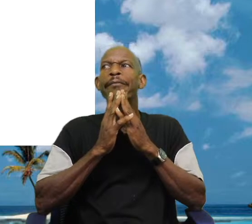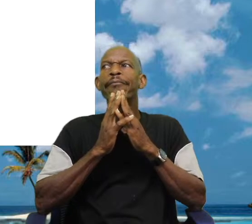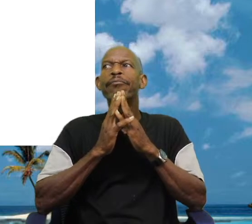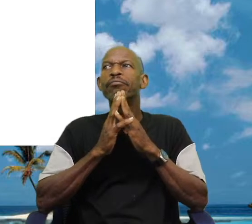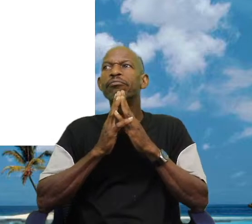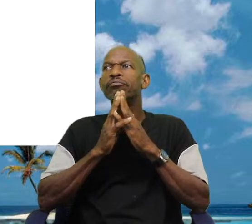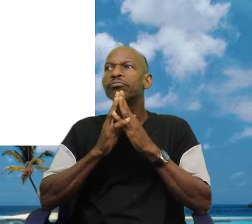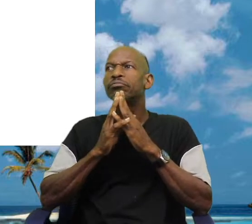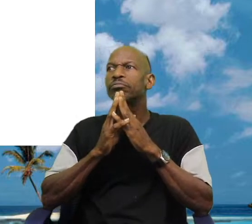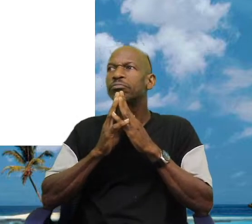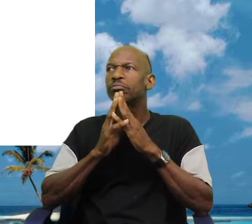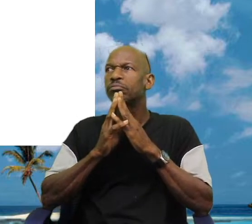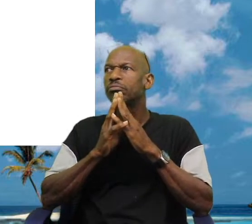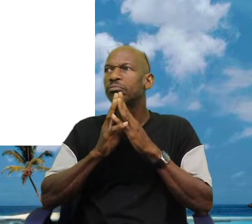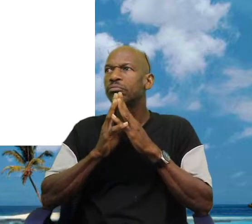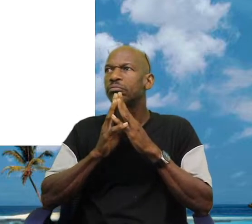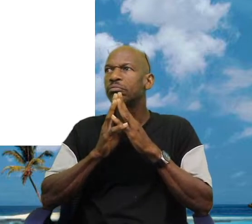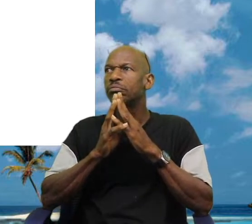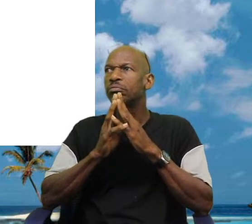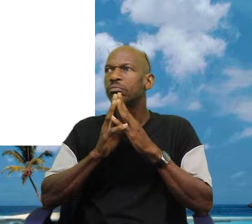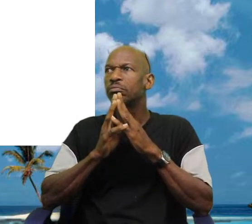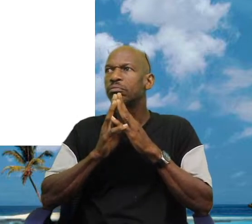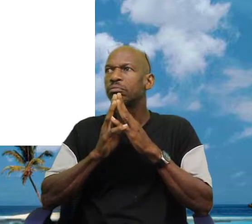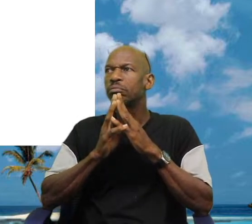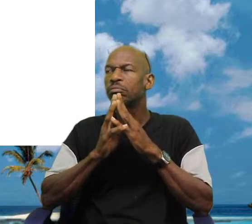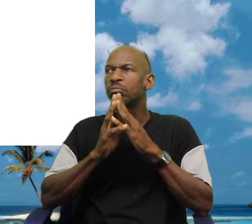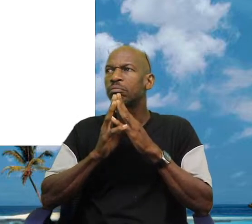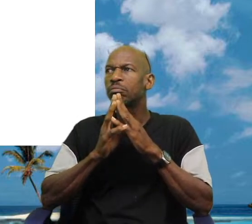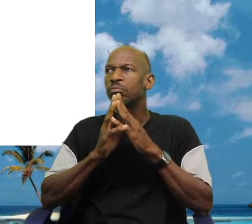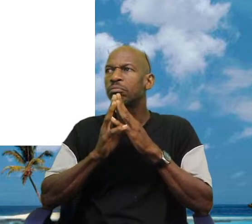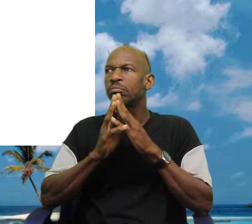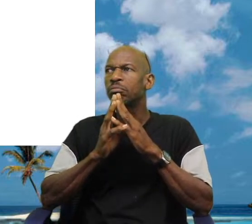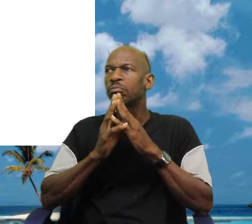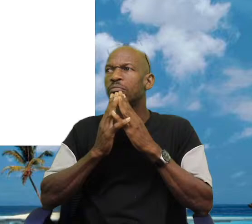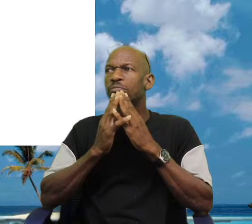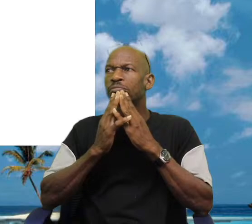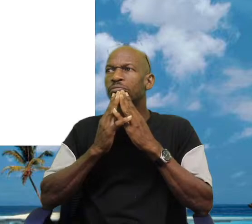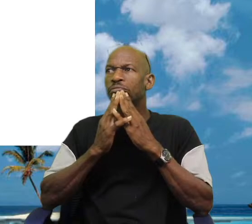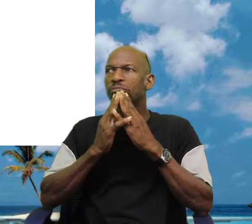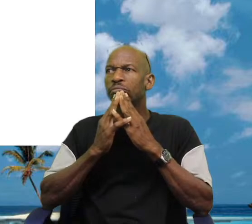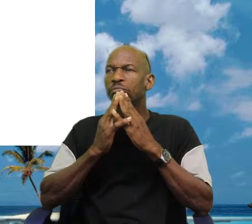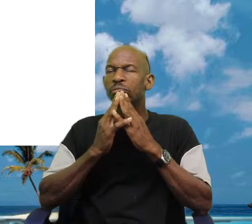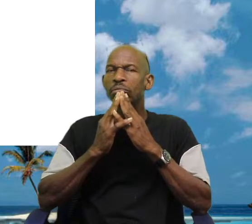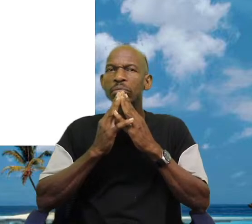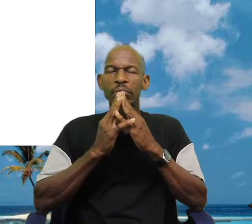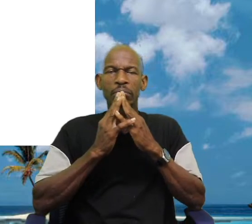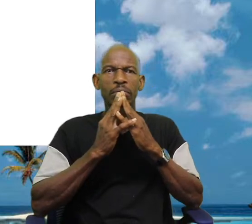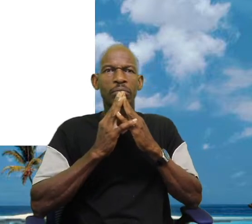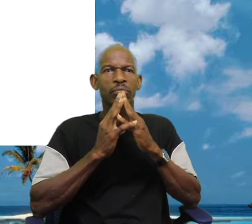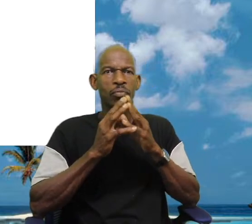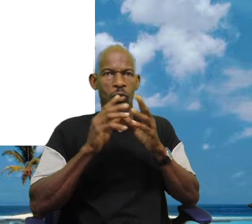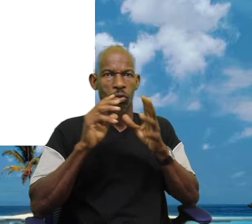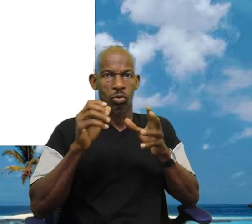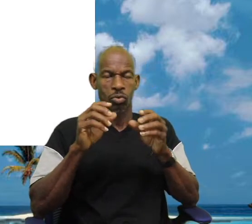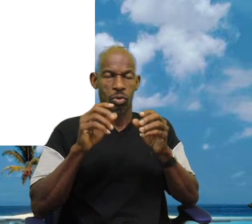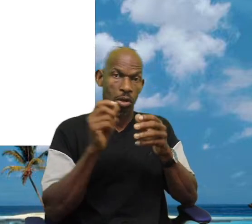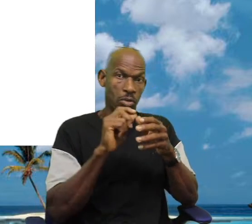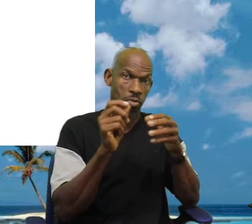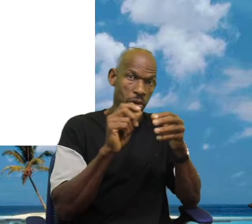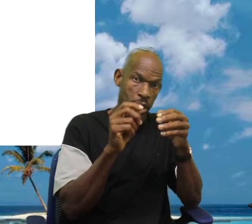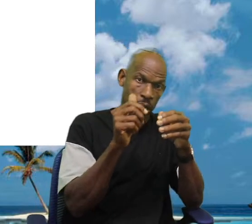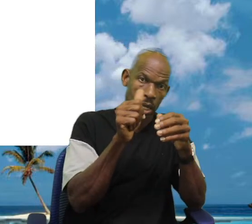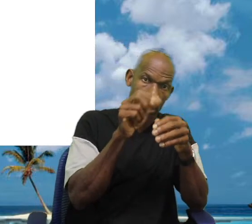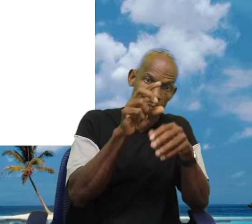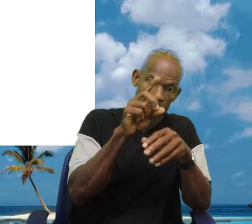adjective is before the noun. So I write the adjective first and then I write